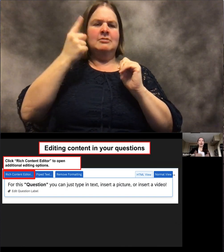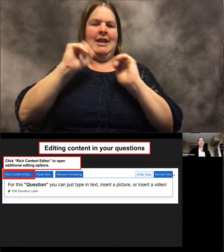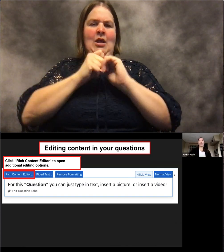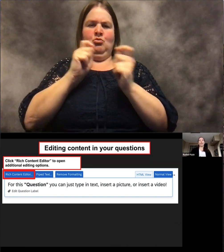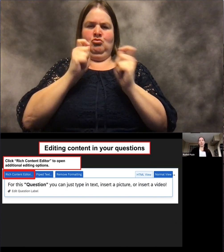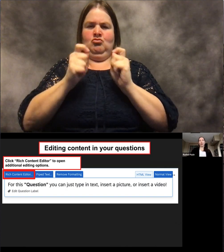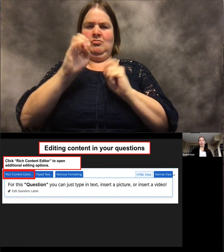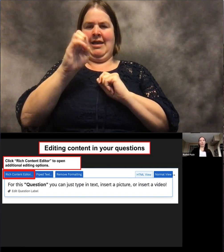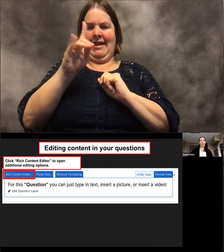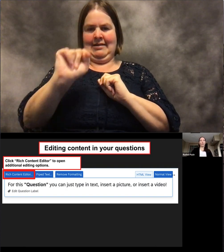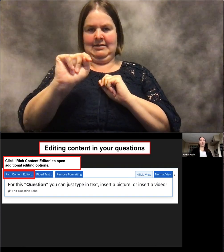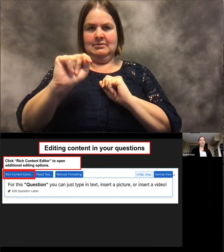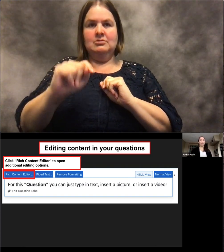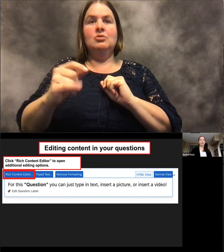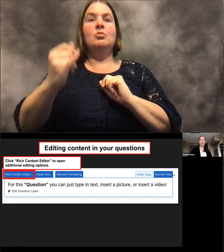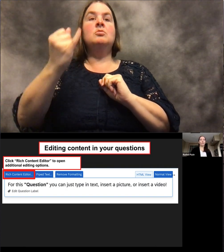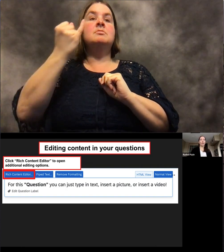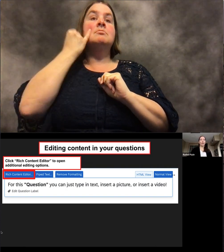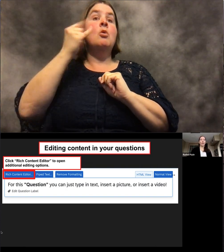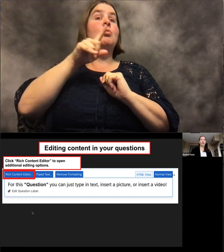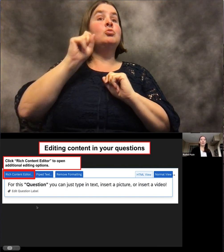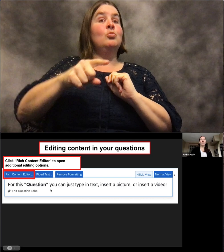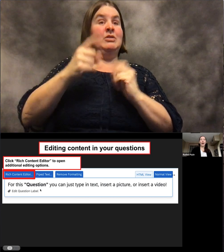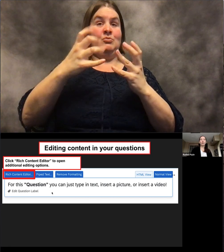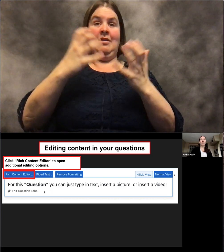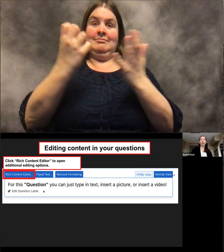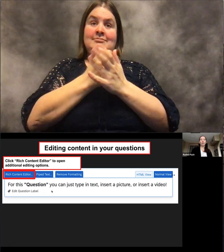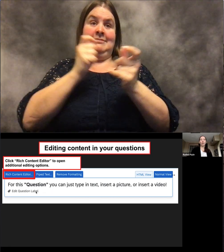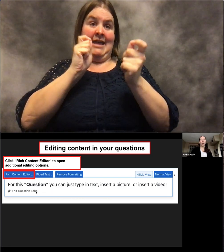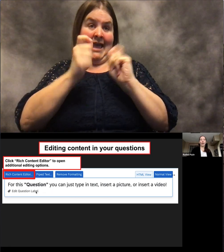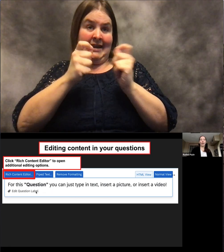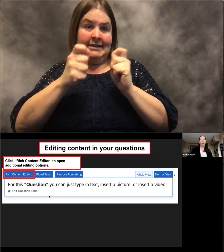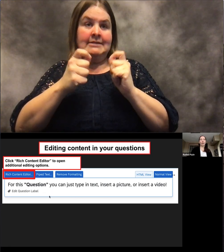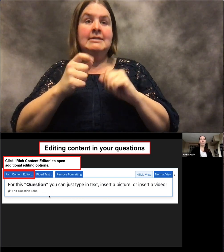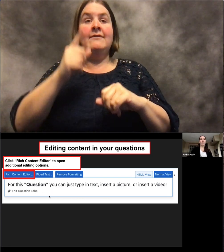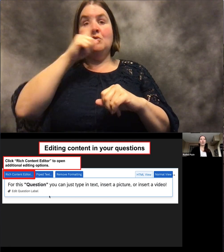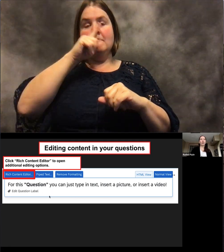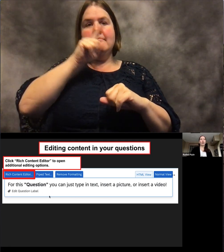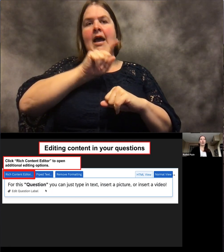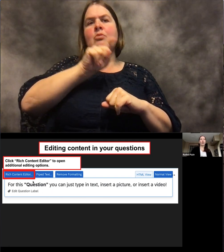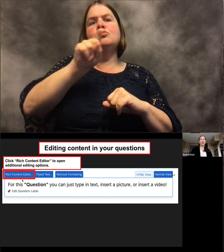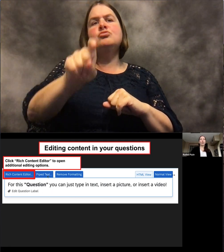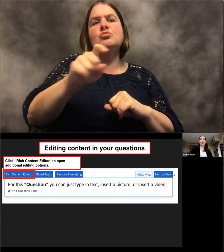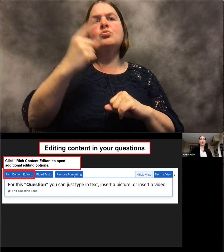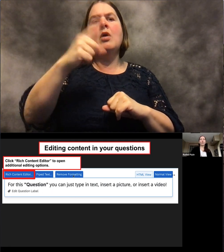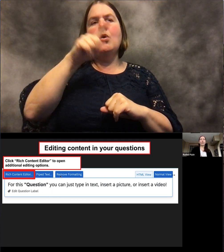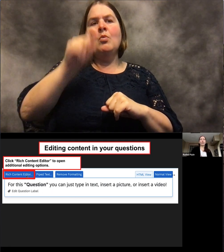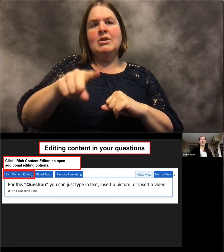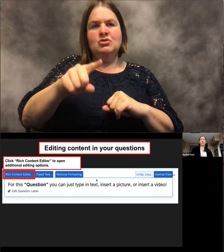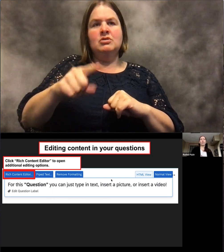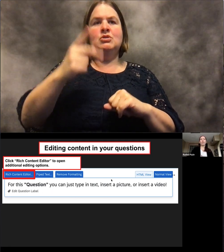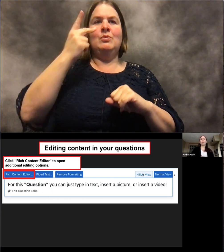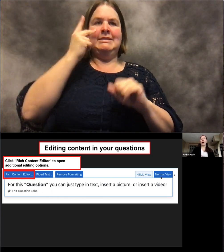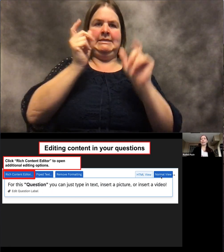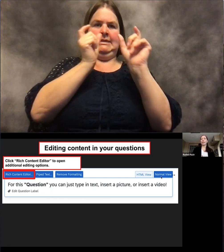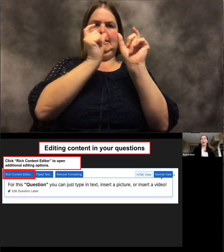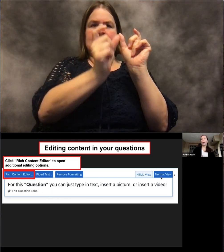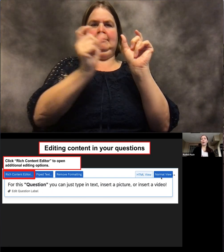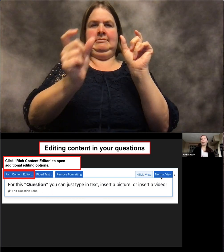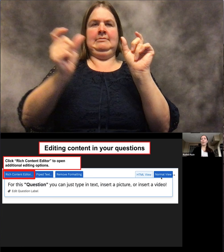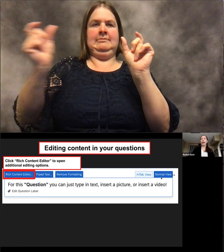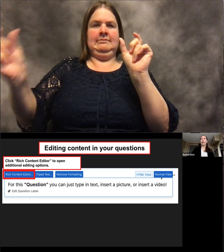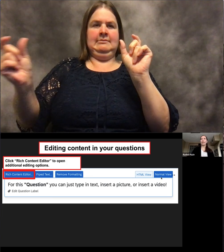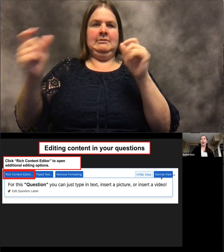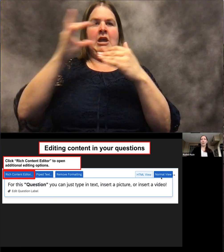to edit content in your questions, if you mouse over a particular question, you will see these boxes